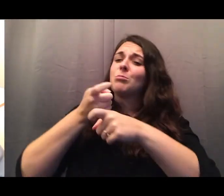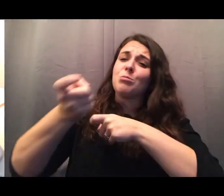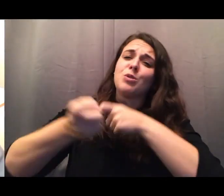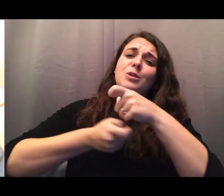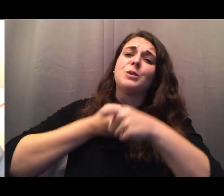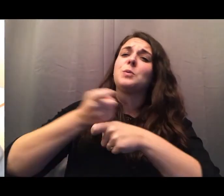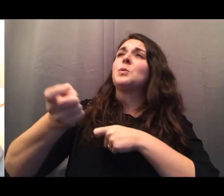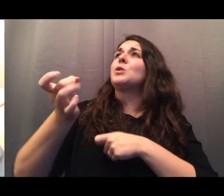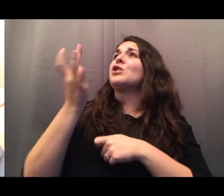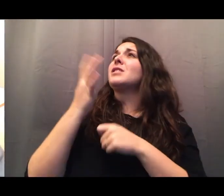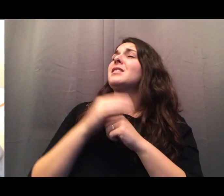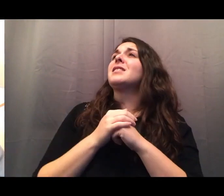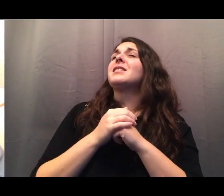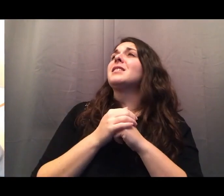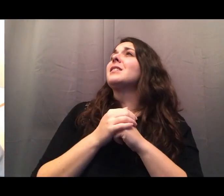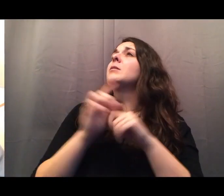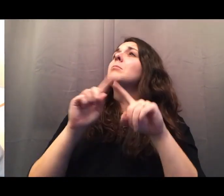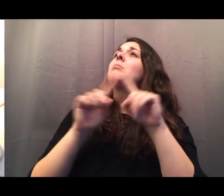persecution.